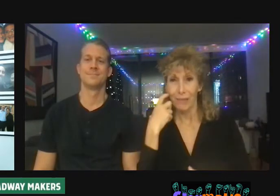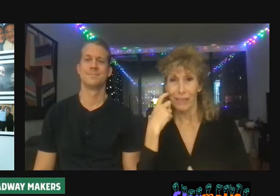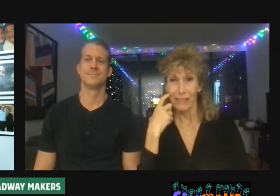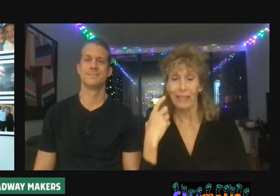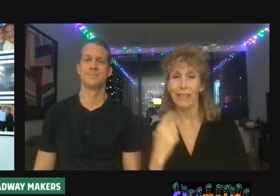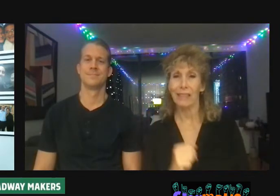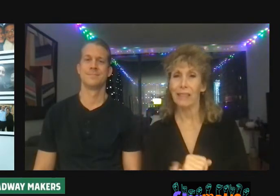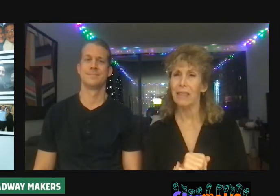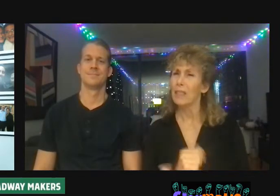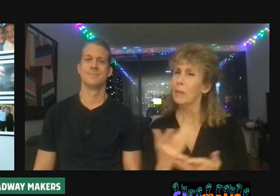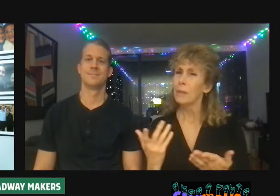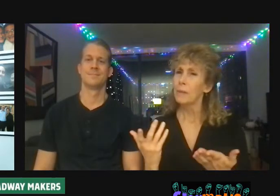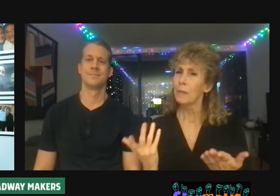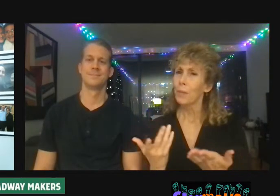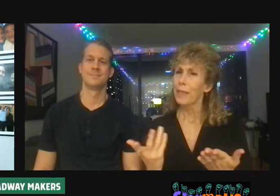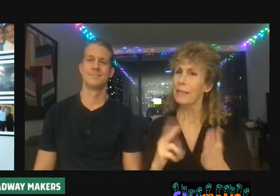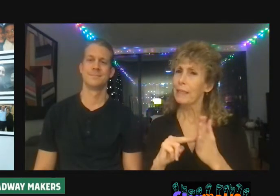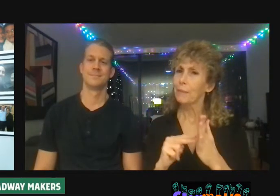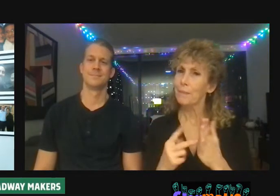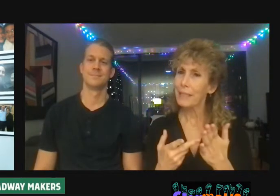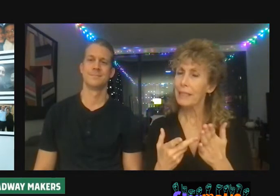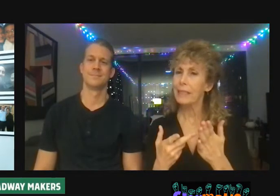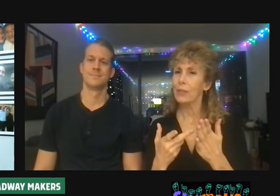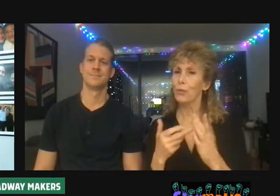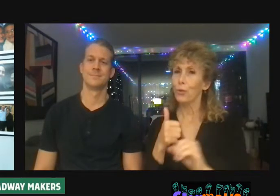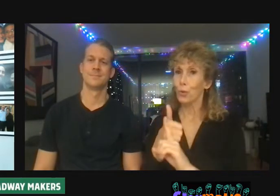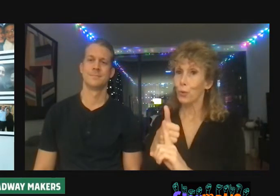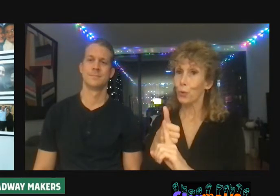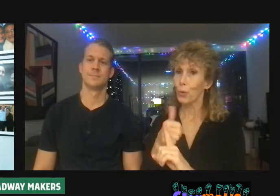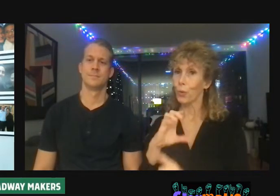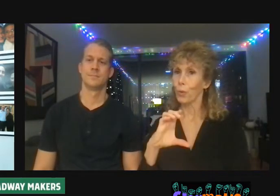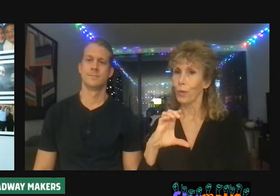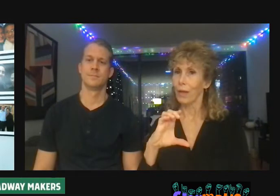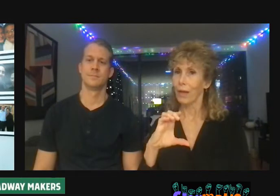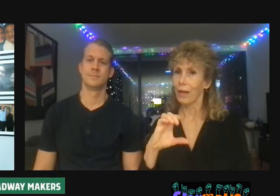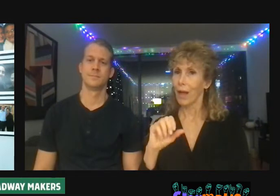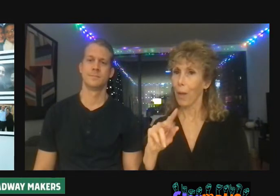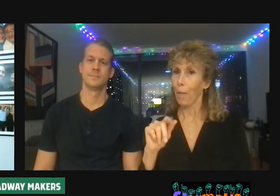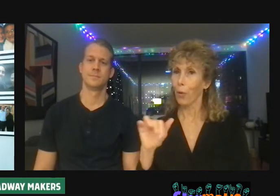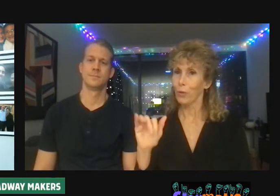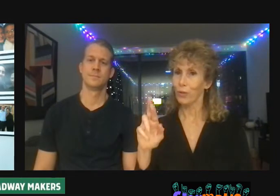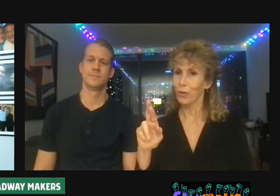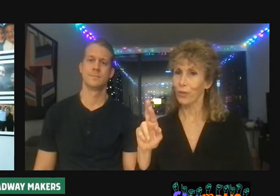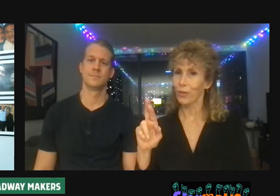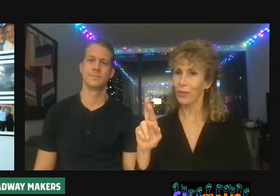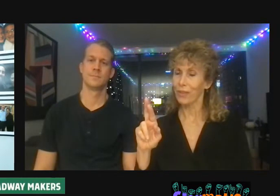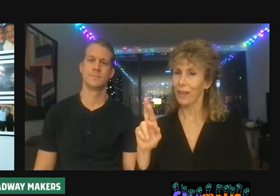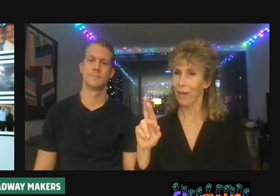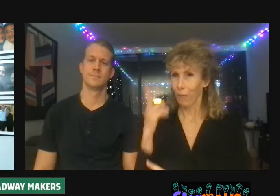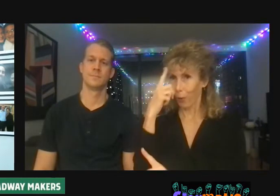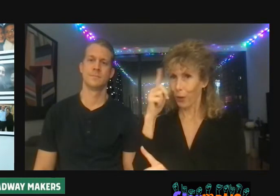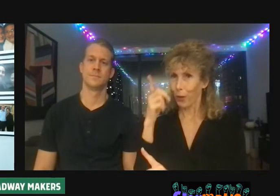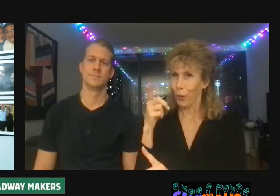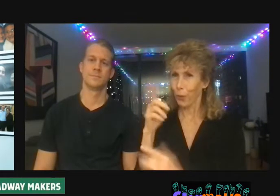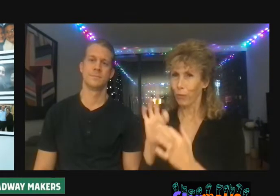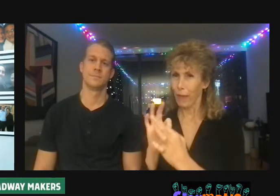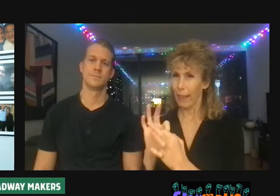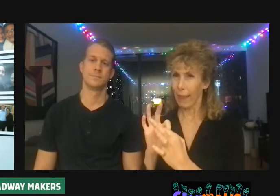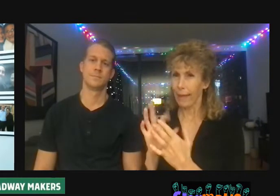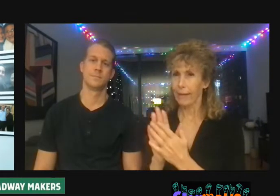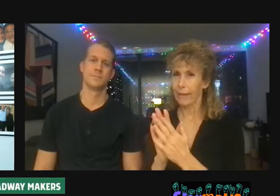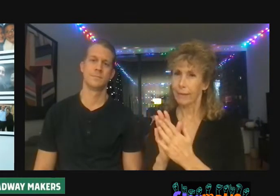What does Stephen Sondheim as a composer mean to you as a performer, as a musical